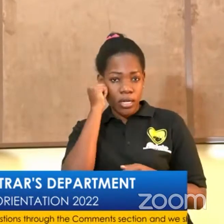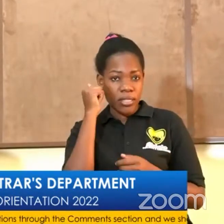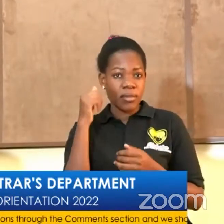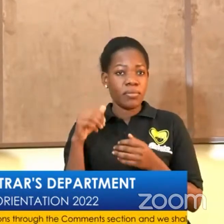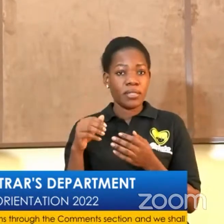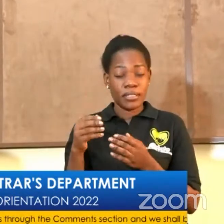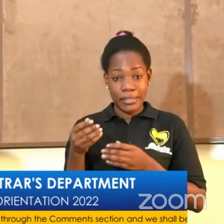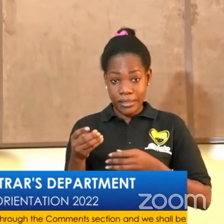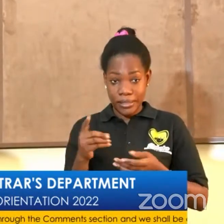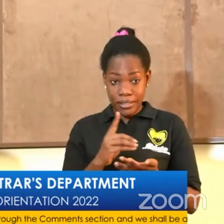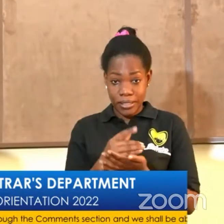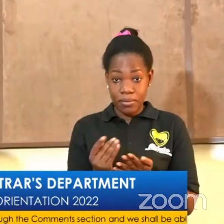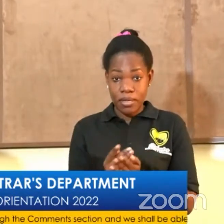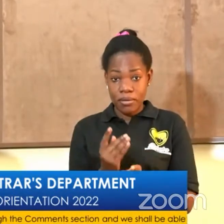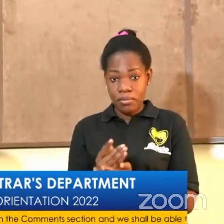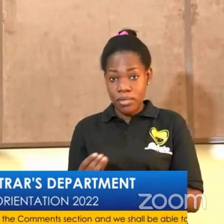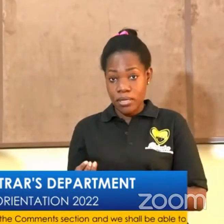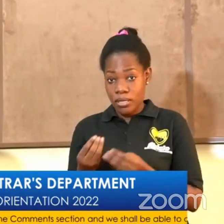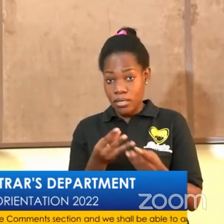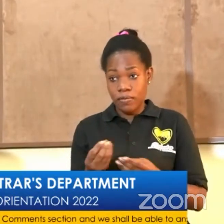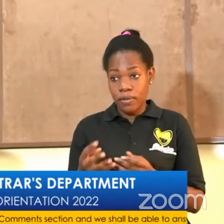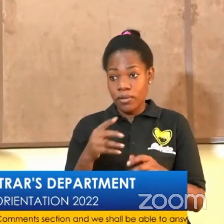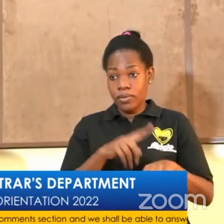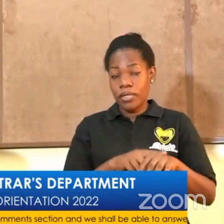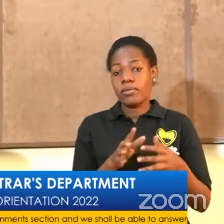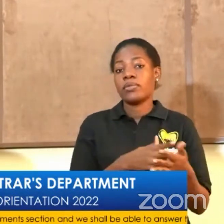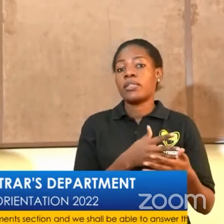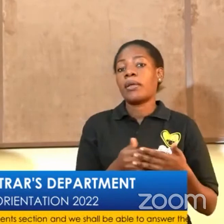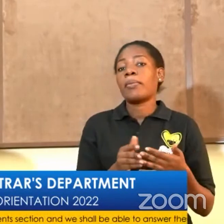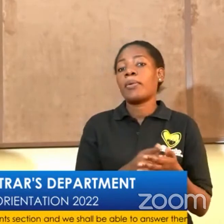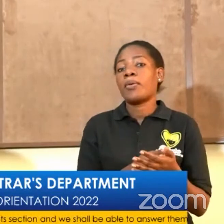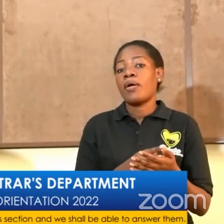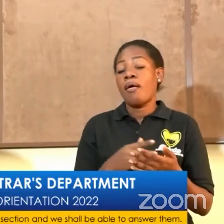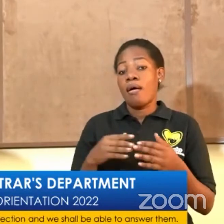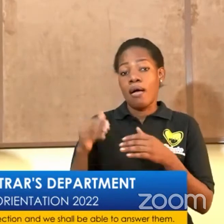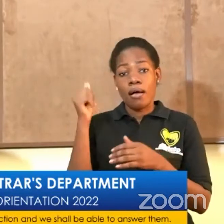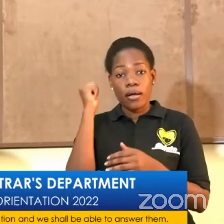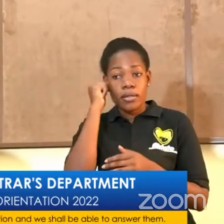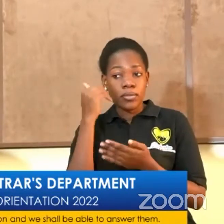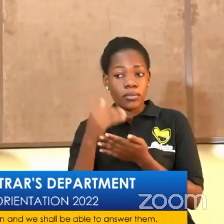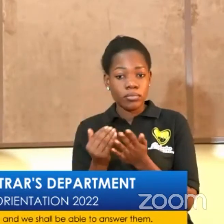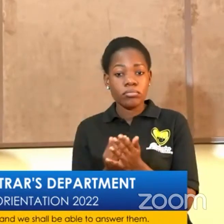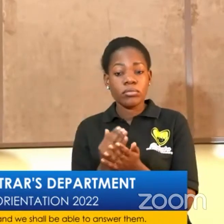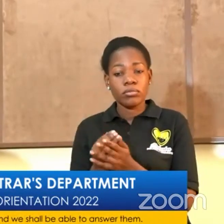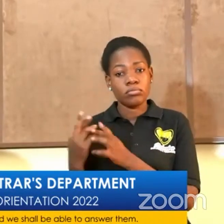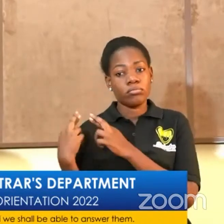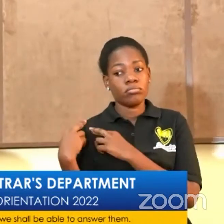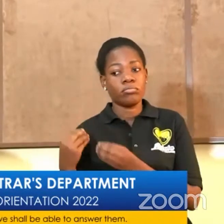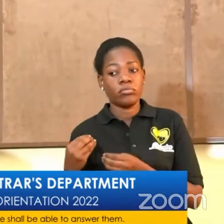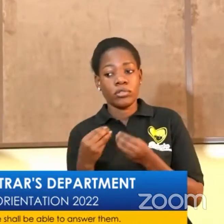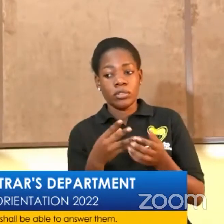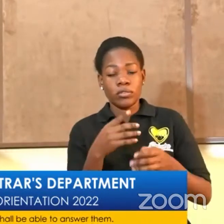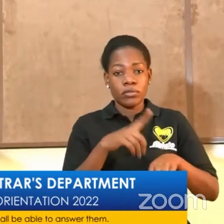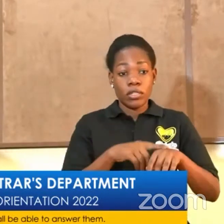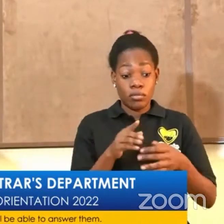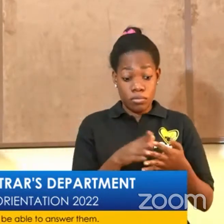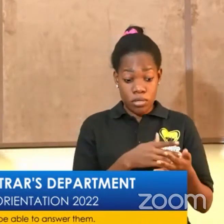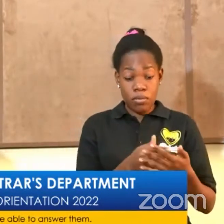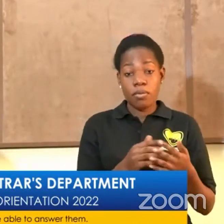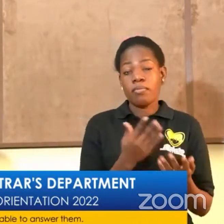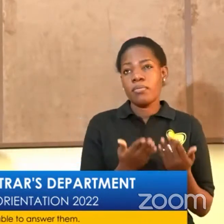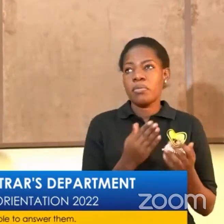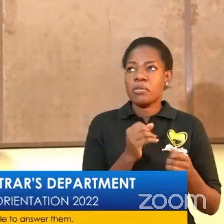department. Each academic department gives the timetable. So if you are doing, for